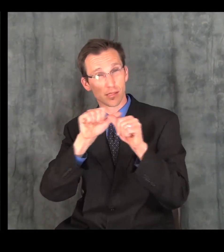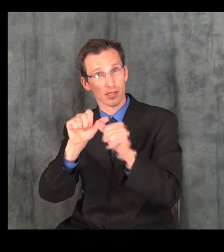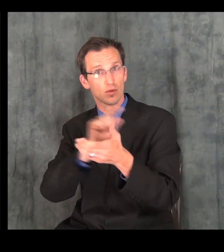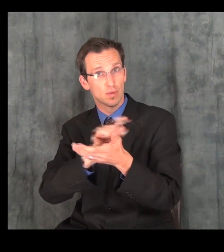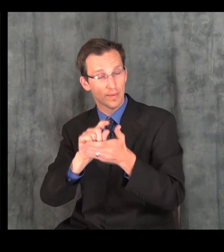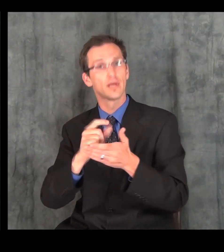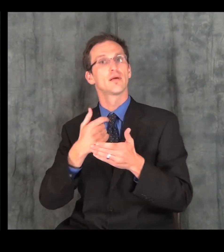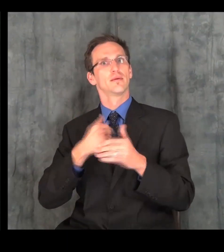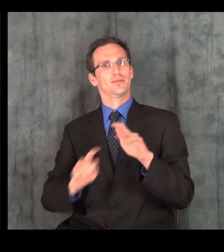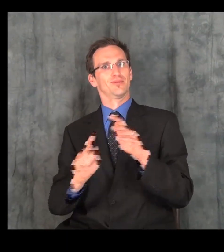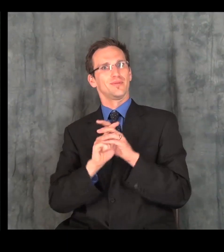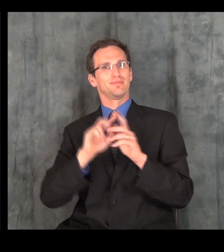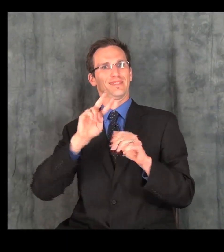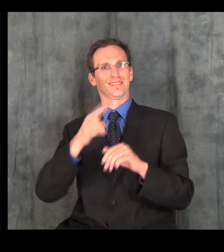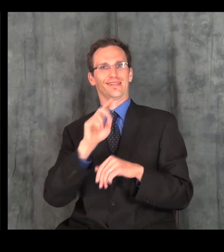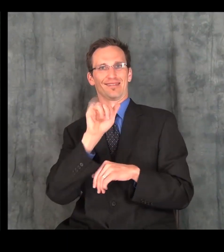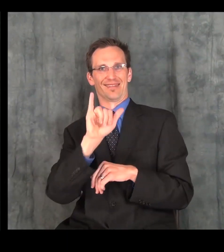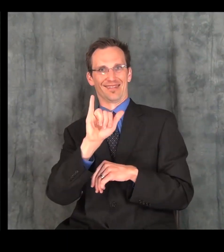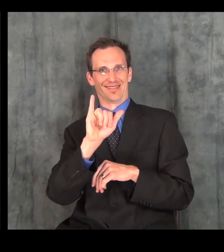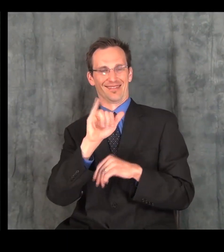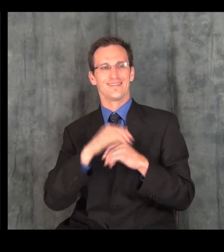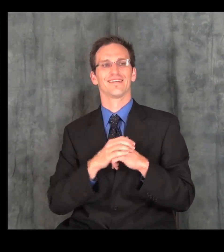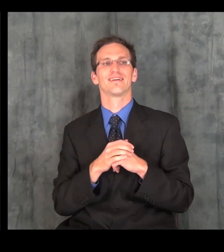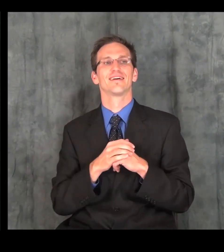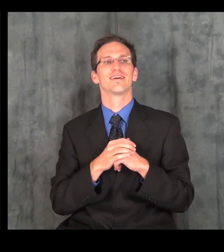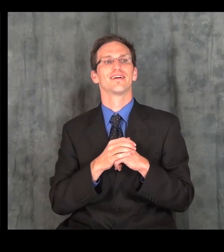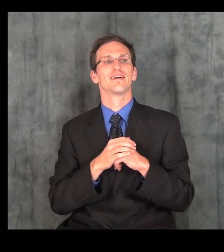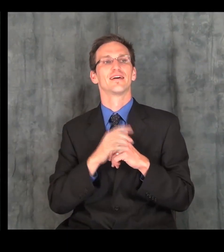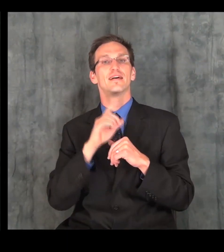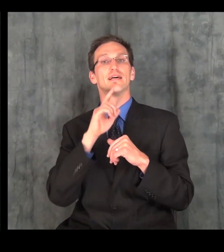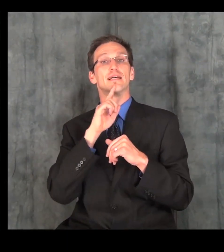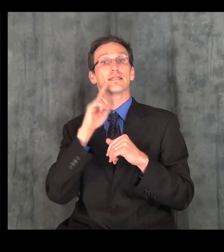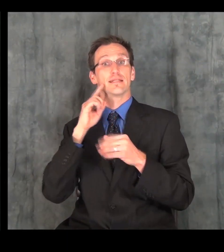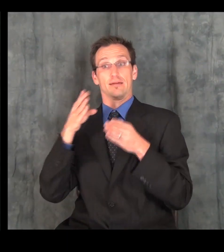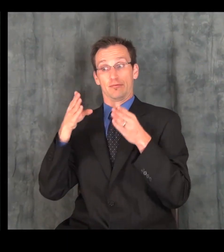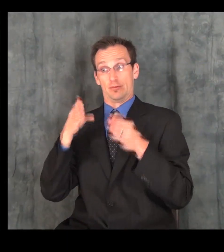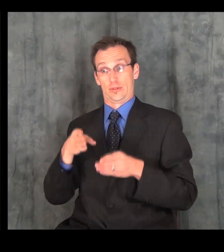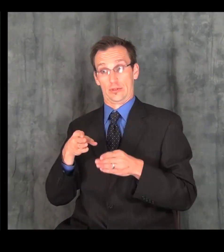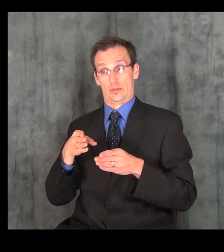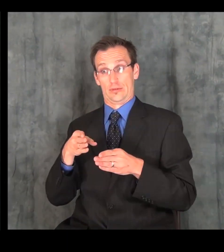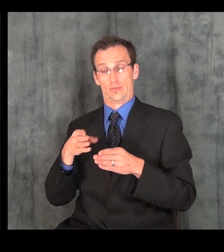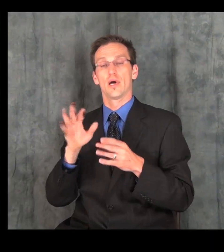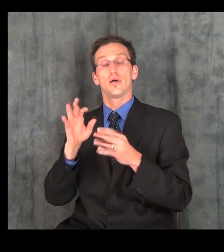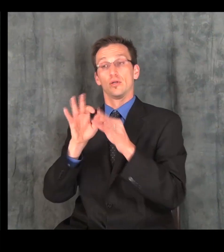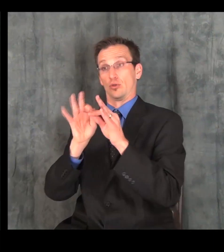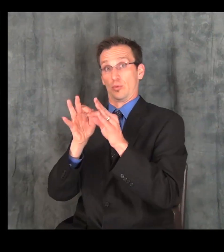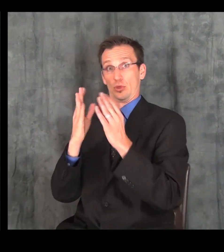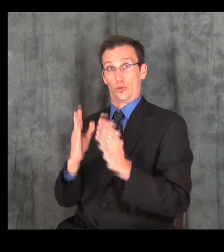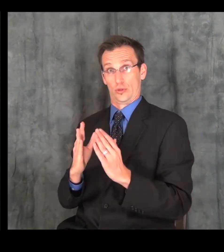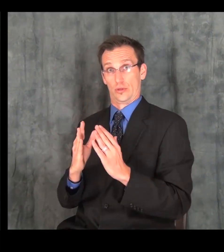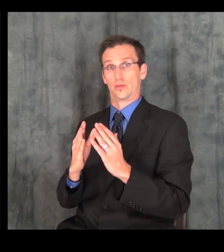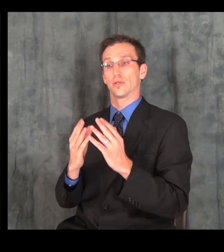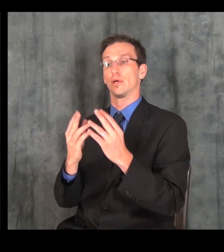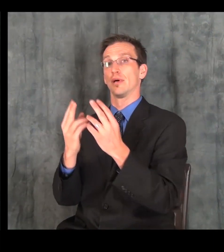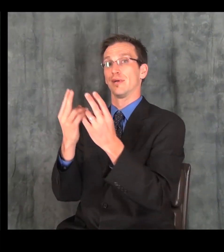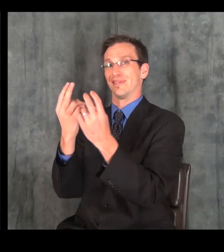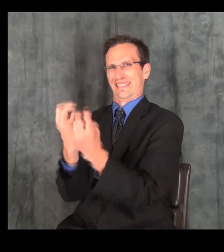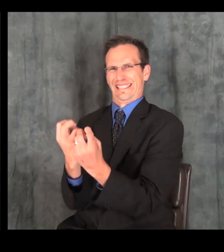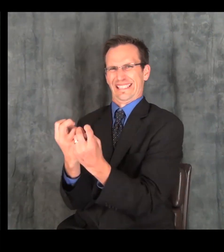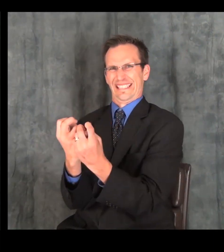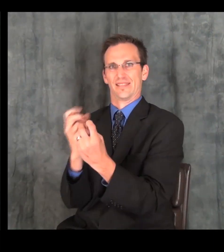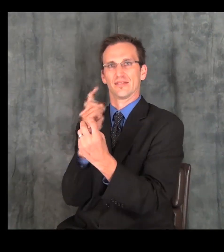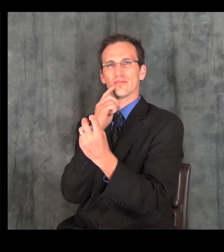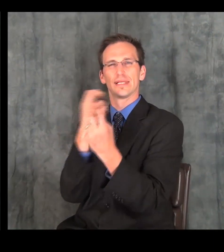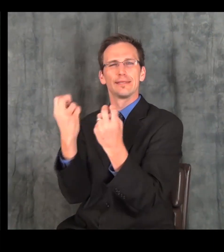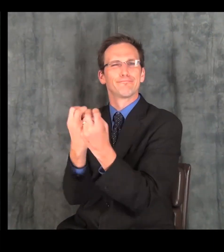day. The deaf person and the interpreters were sitting opposite each other, but were very close to one another,